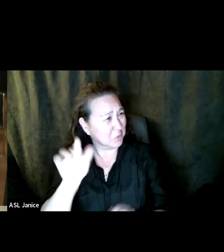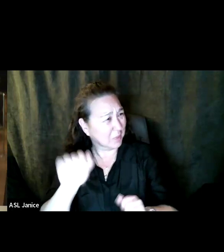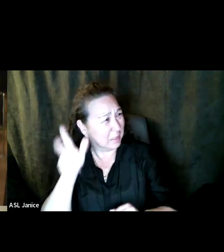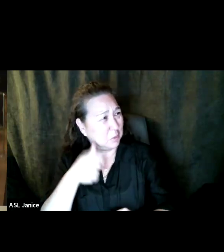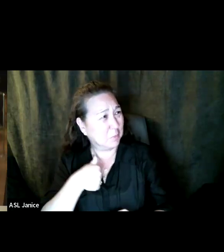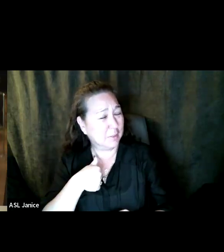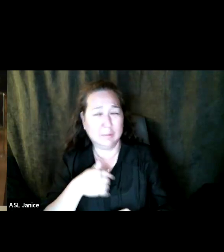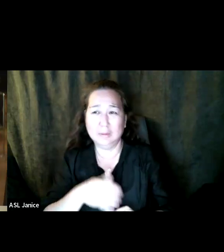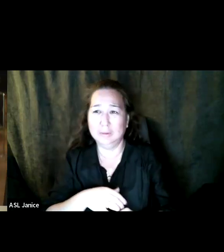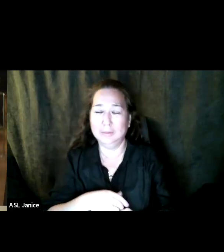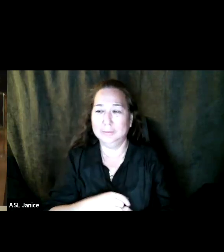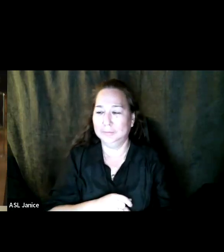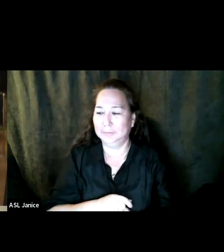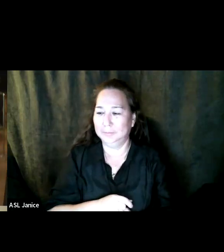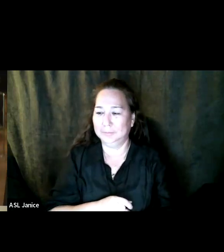right.